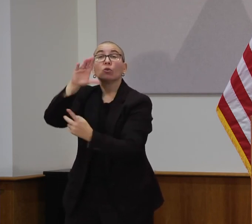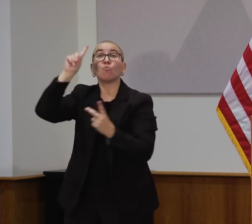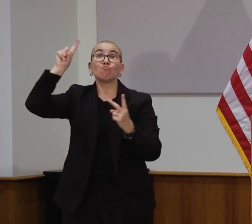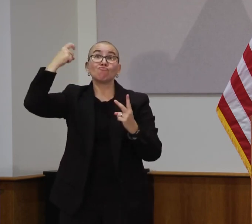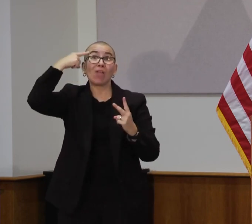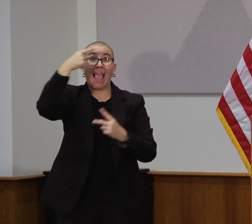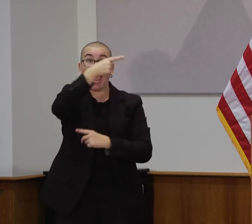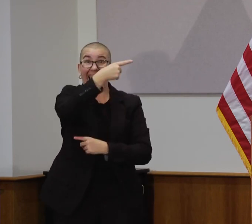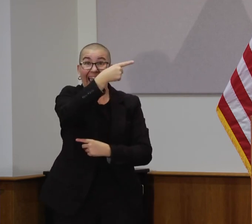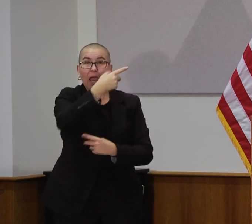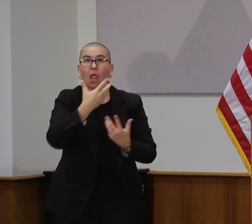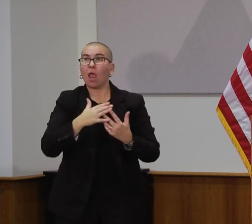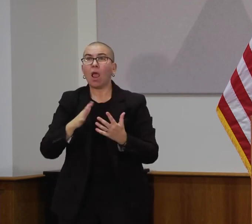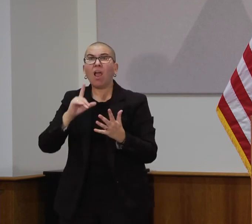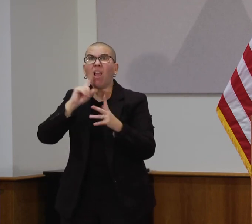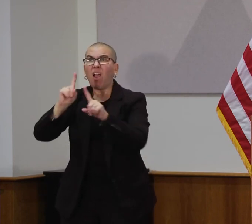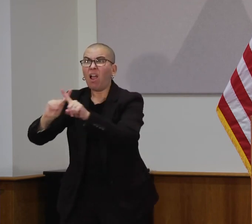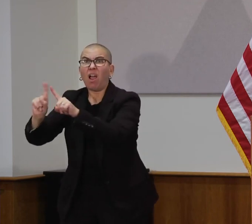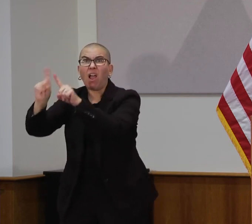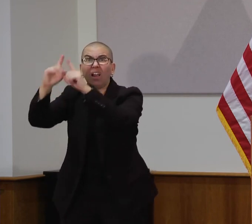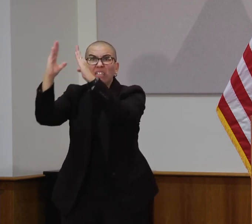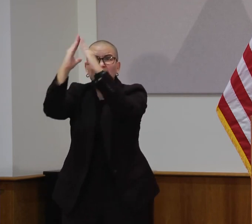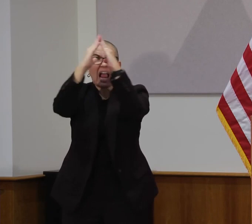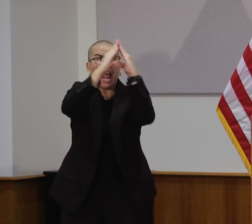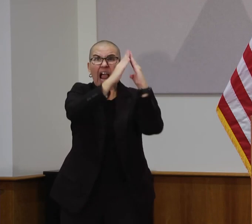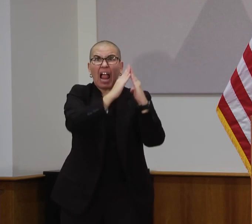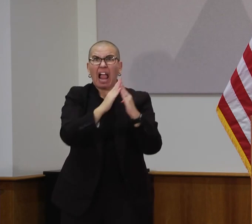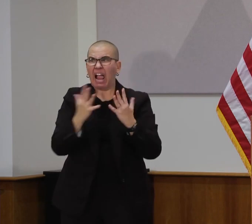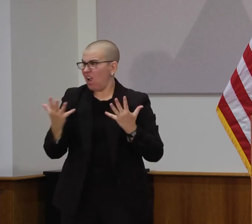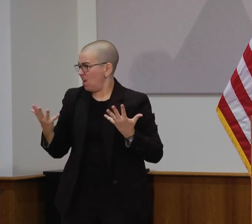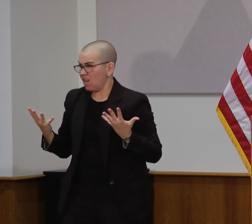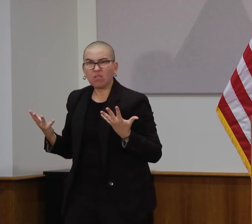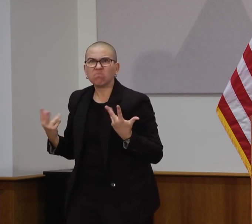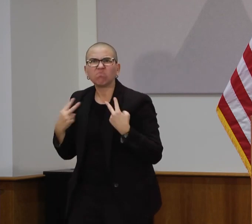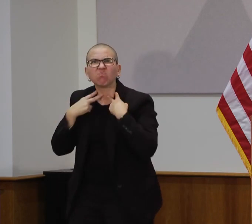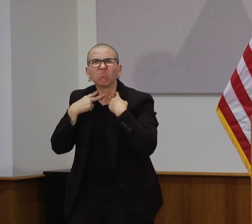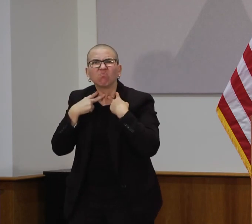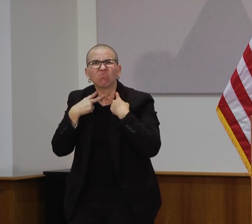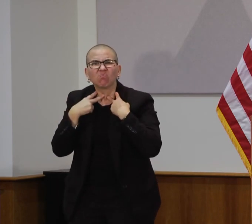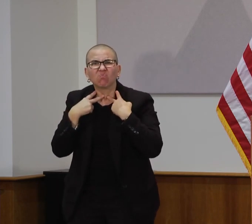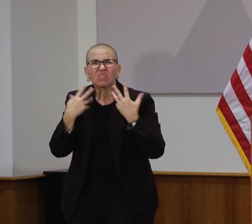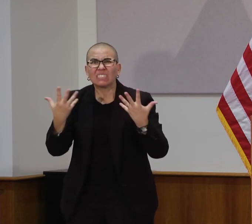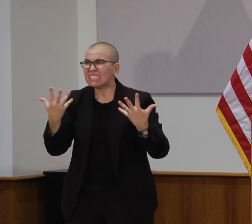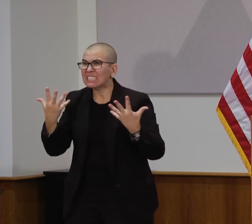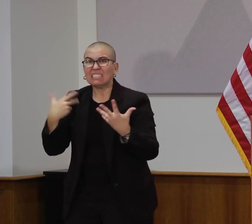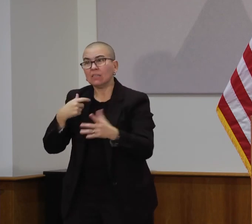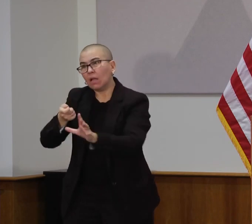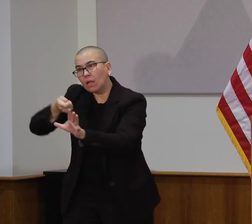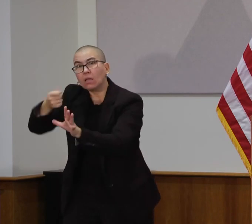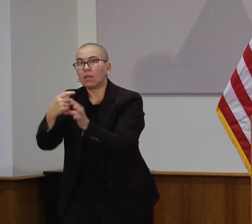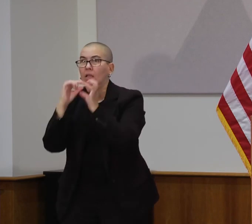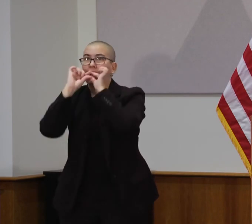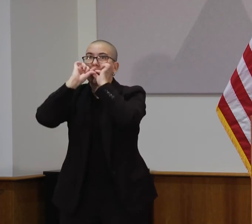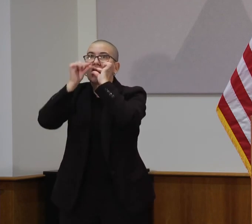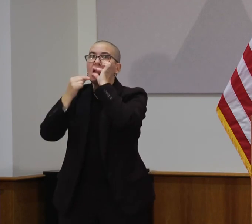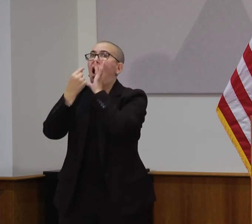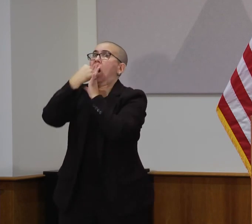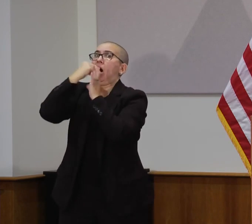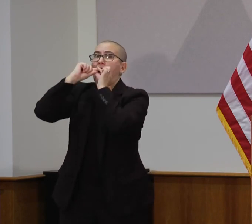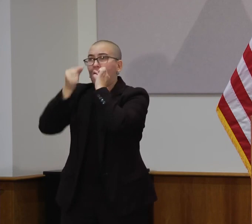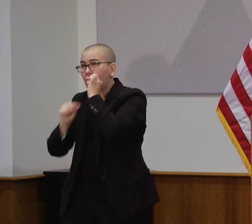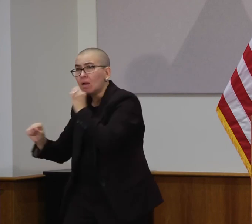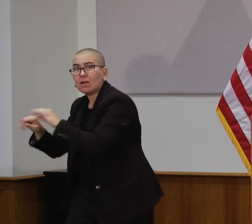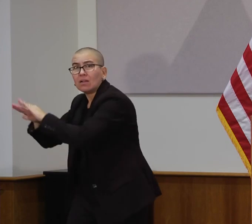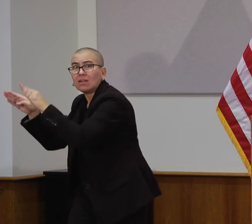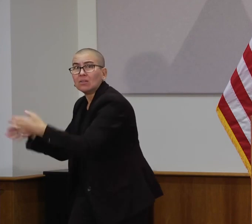everywhere around the state of Minnesota. We intubated more patients than we transferred out to the medical floors, and